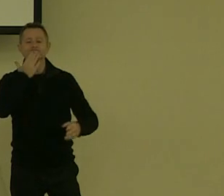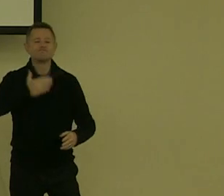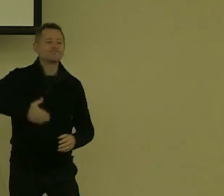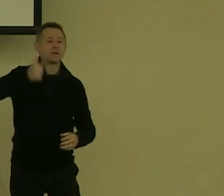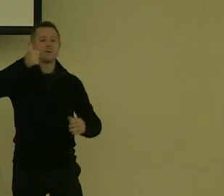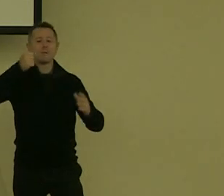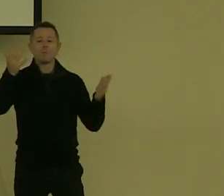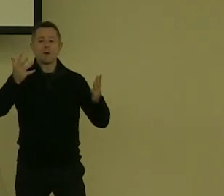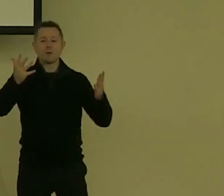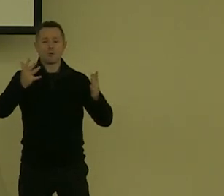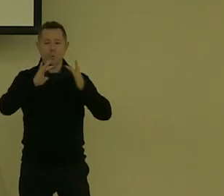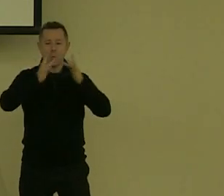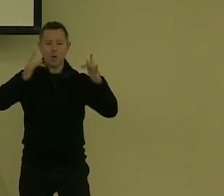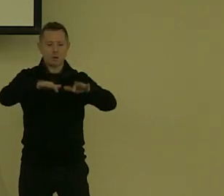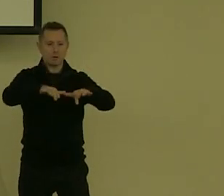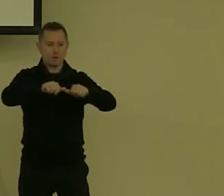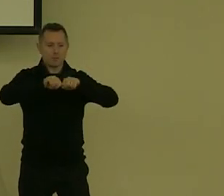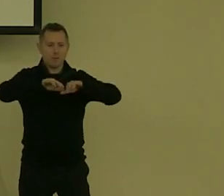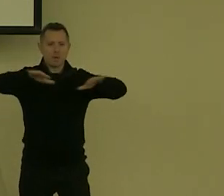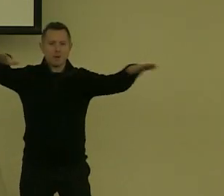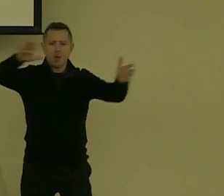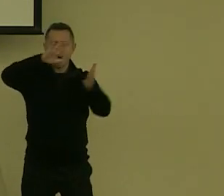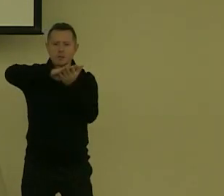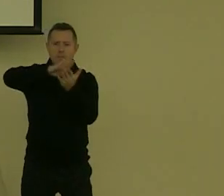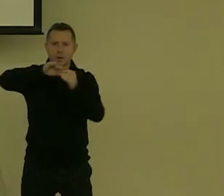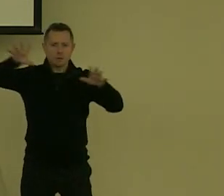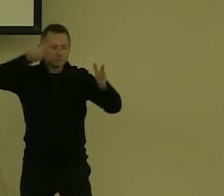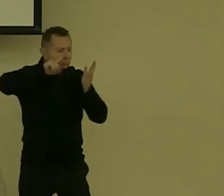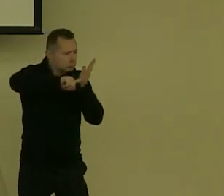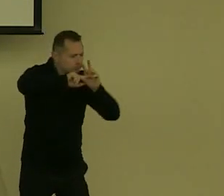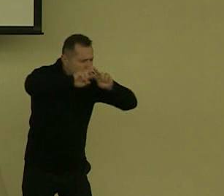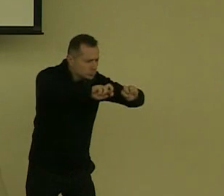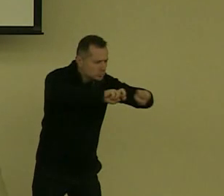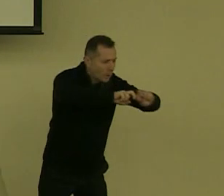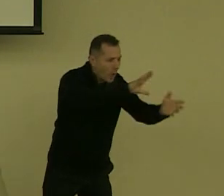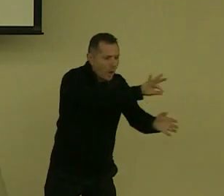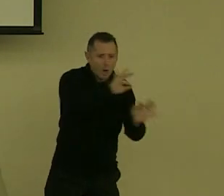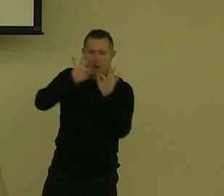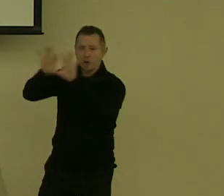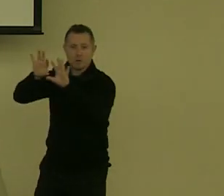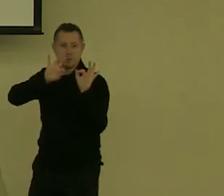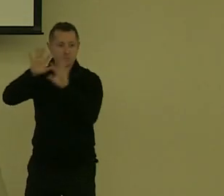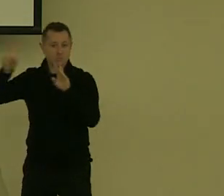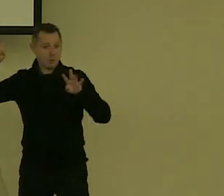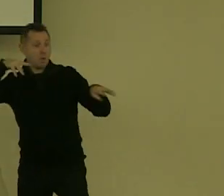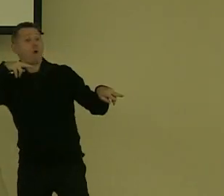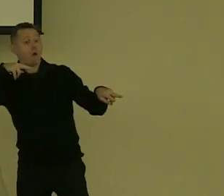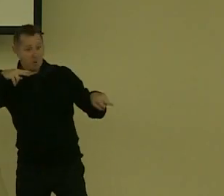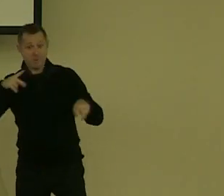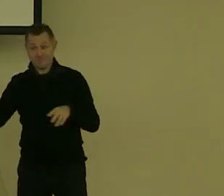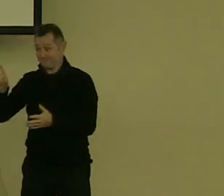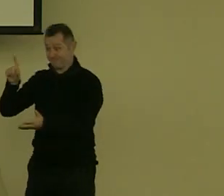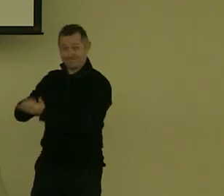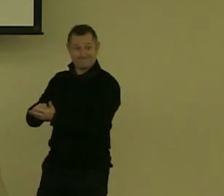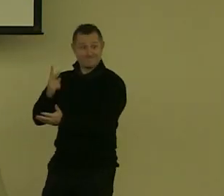BOCSS, or BOCSS, done in 2015. So the assemblage of books you see up on the table have been graciously